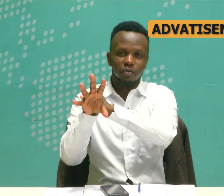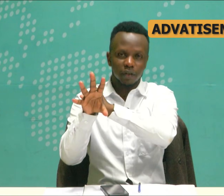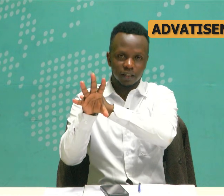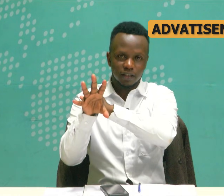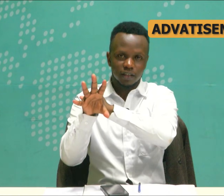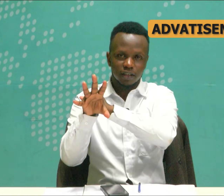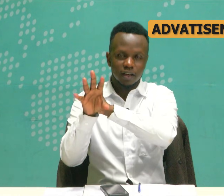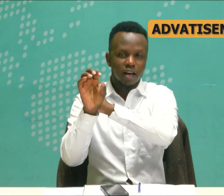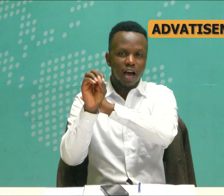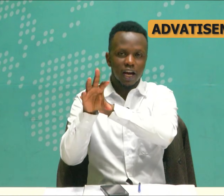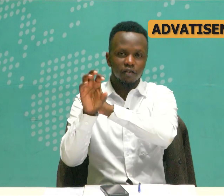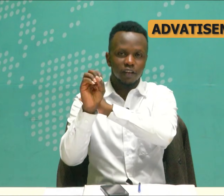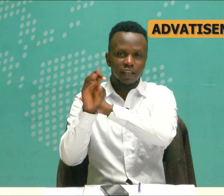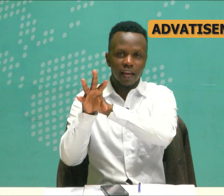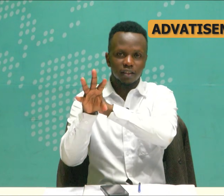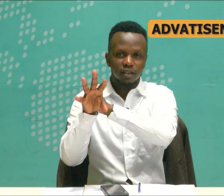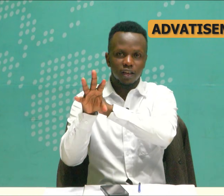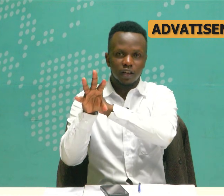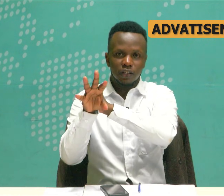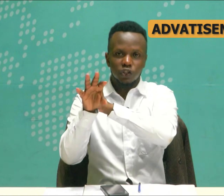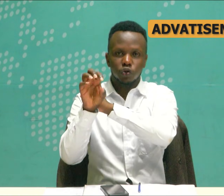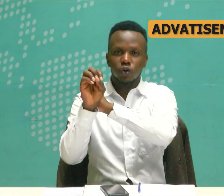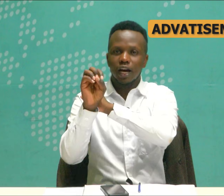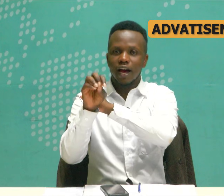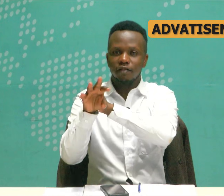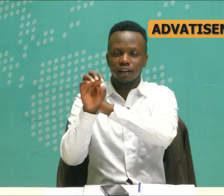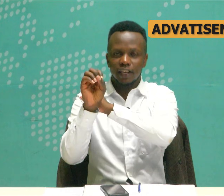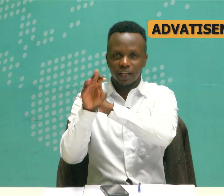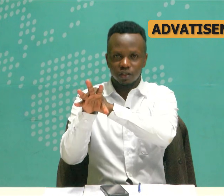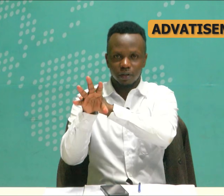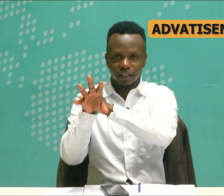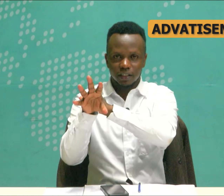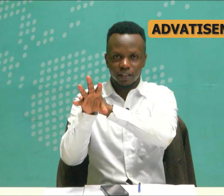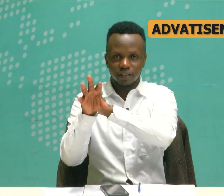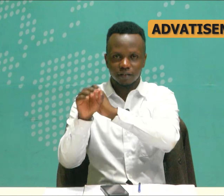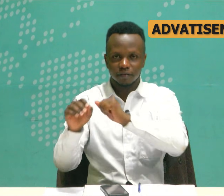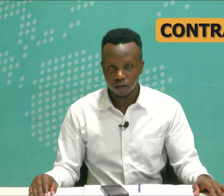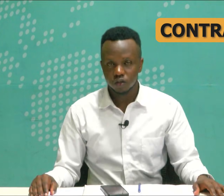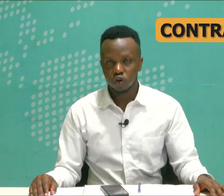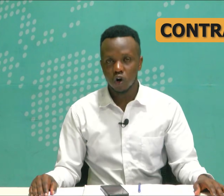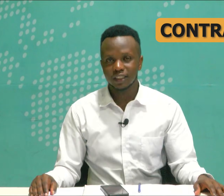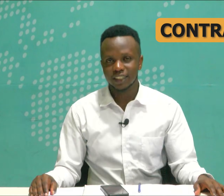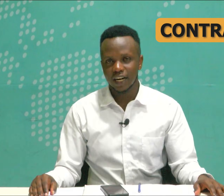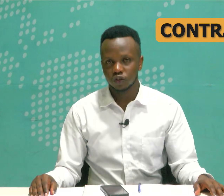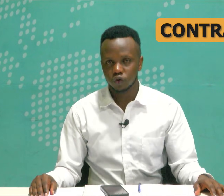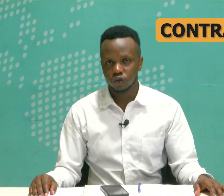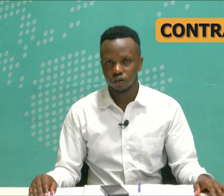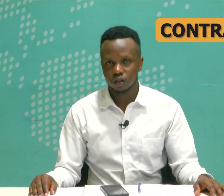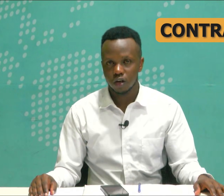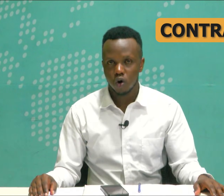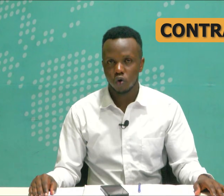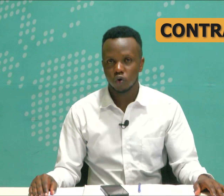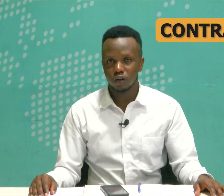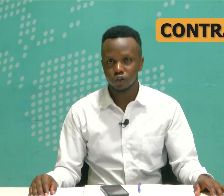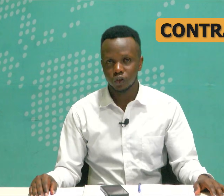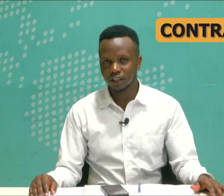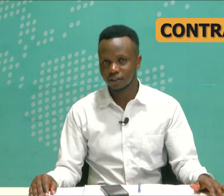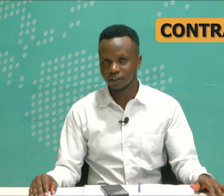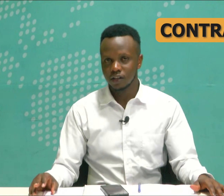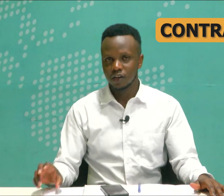advertisement. Advertise stroke advertisement. Contract. Contract, you